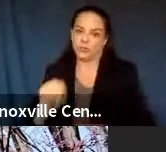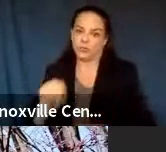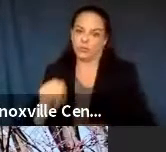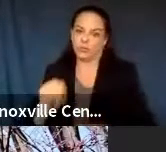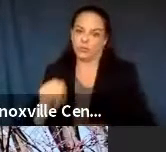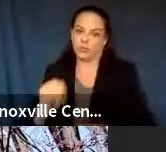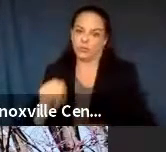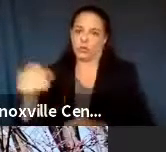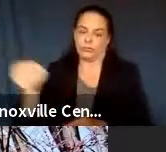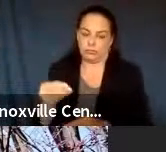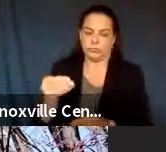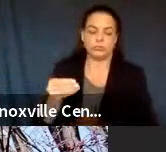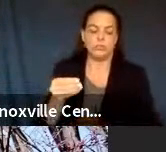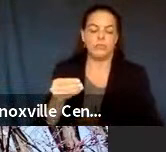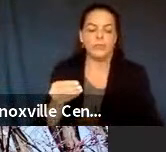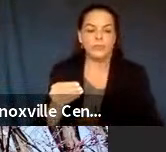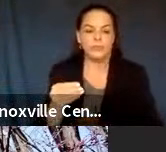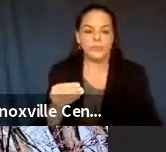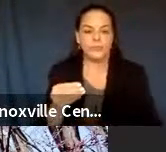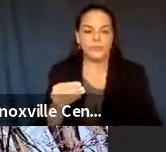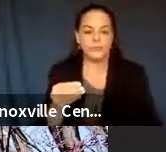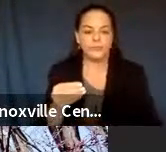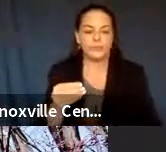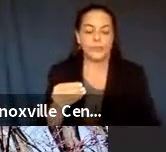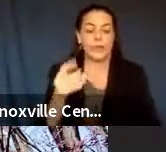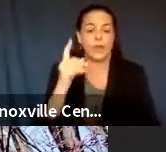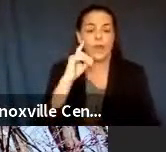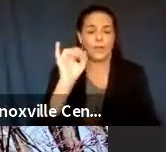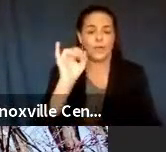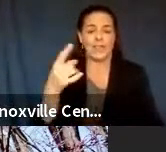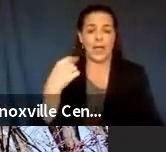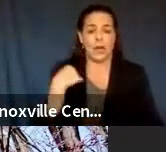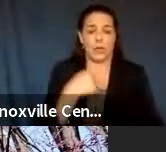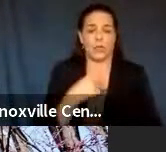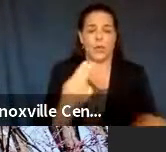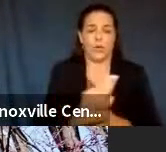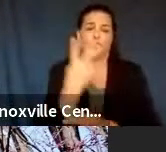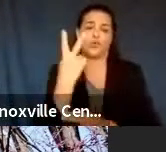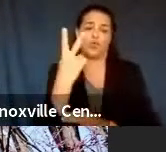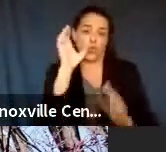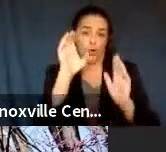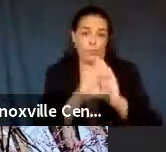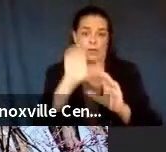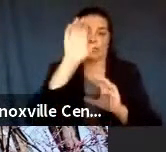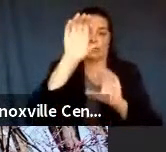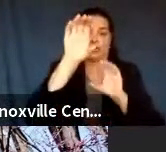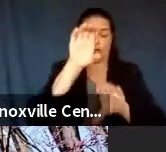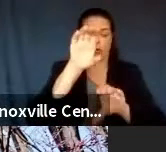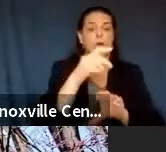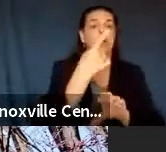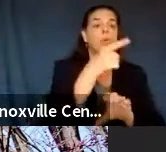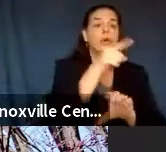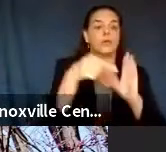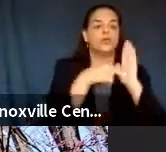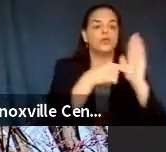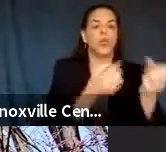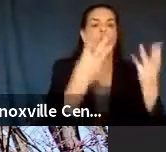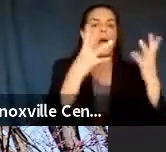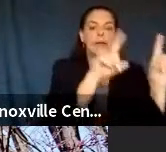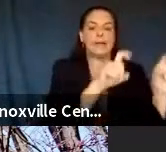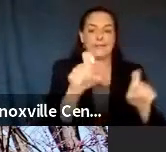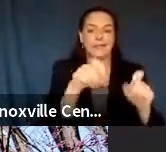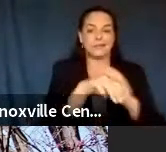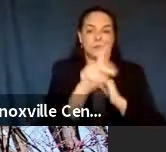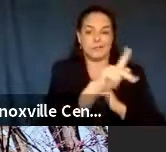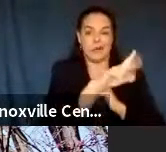reporting turnaround time. For this benchmark, we are utilizing 2 bar graphs, one that shows a sample of tests conducted for Knox County